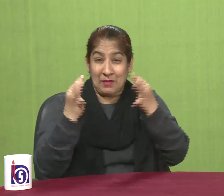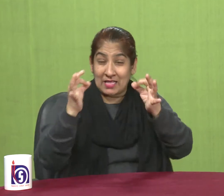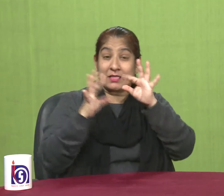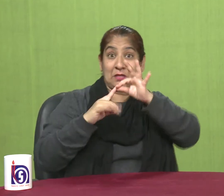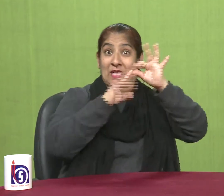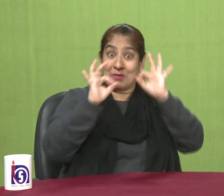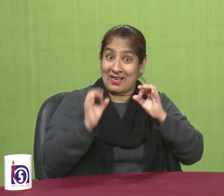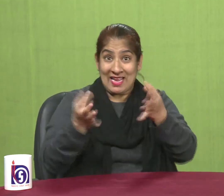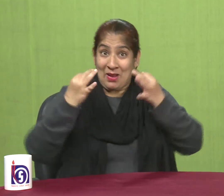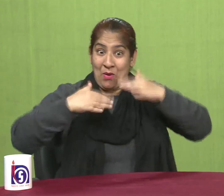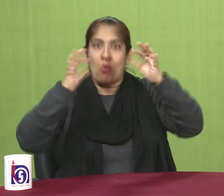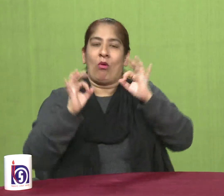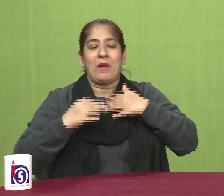The standard of living increases.